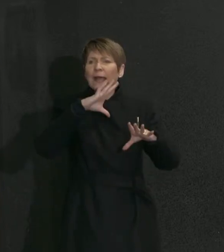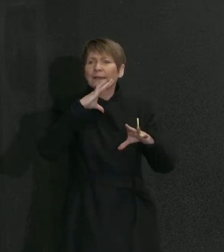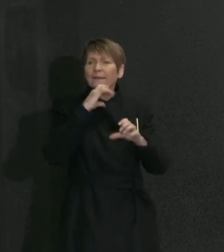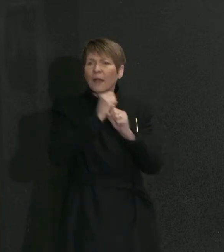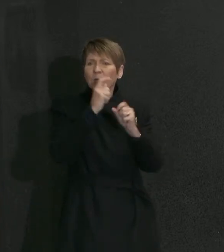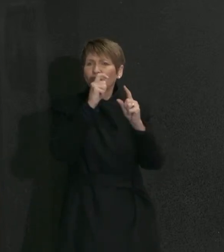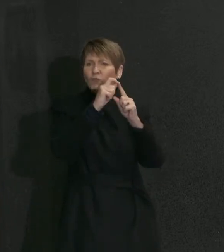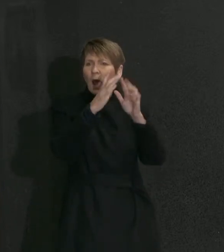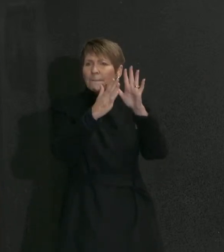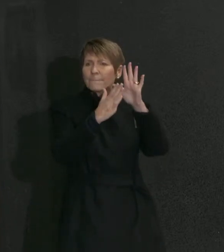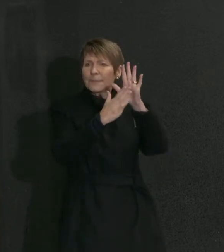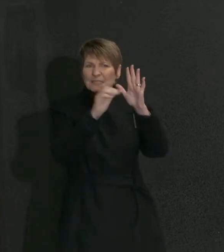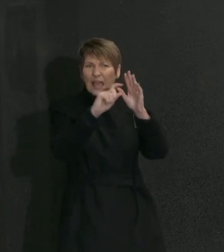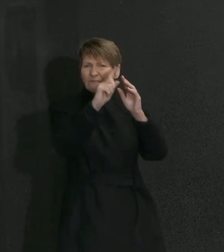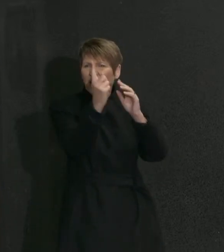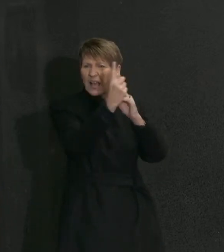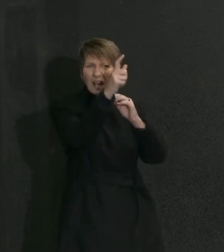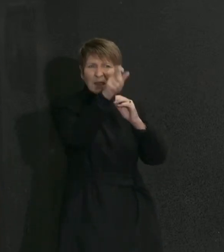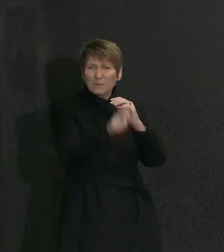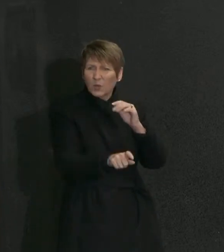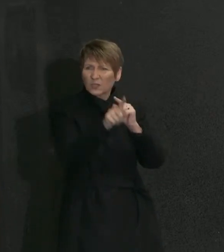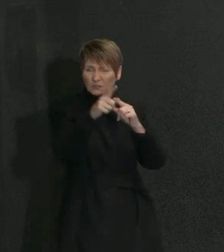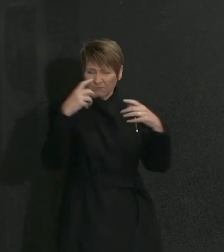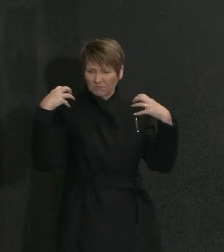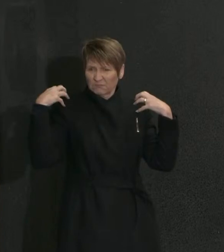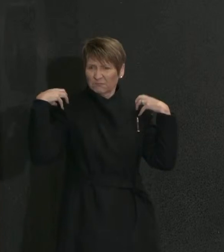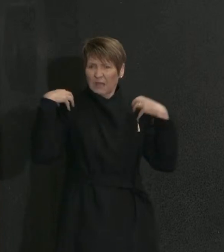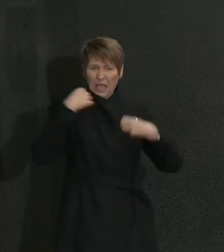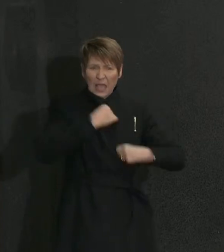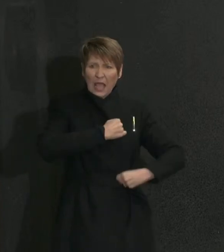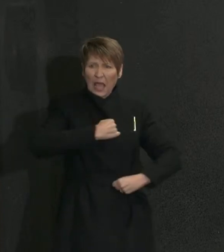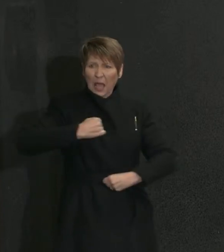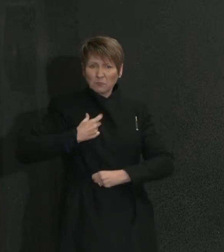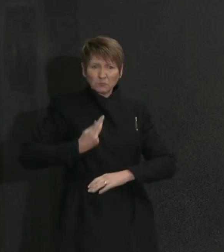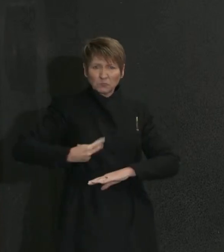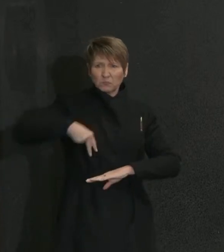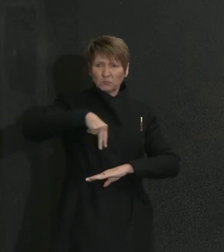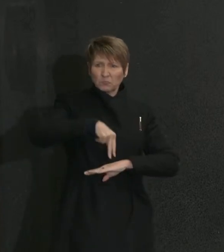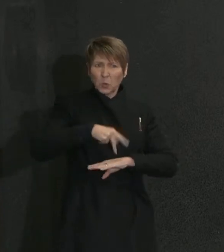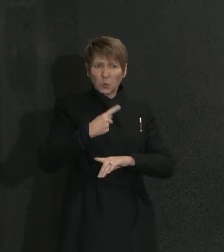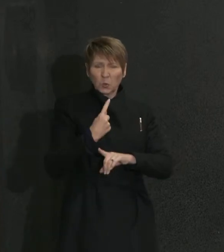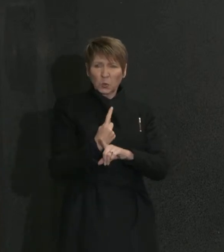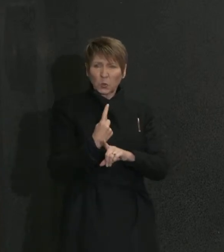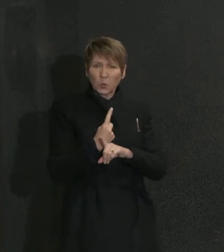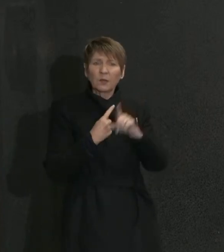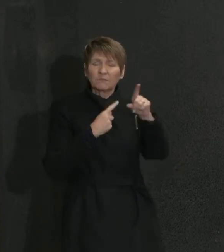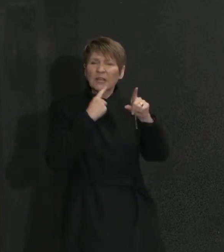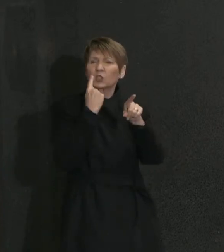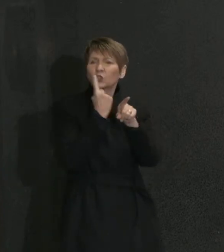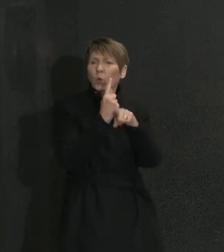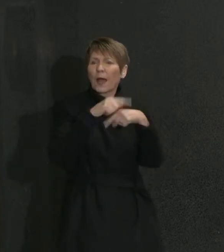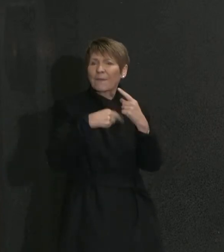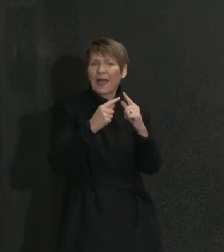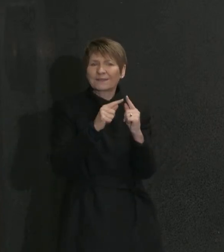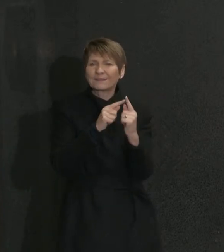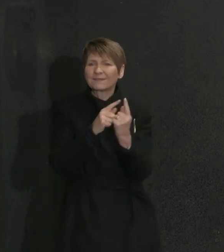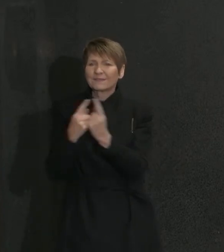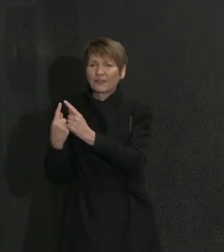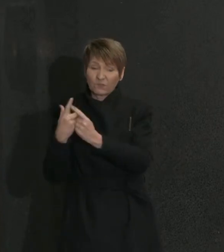recently. There's Novavax, Moderna, there's other vaccines becoming available to us at the back end of the year. Now there's a mix,